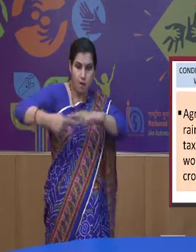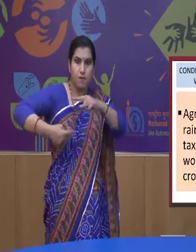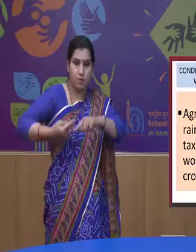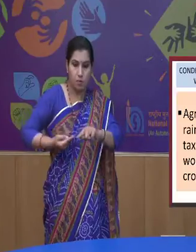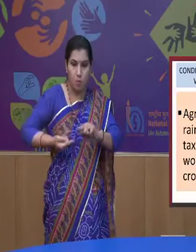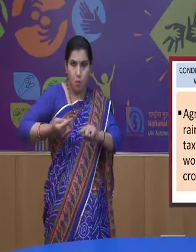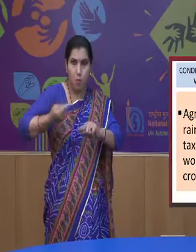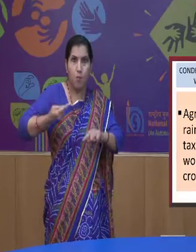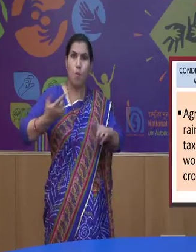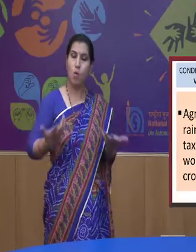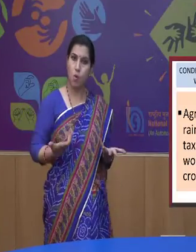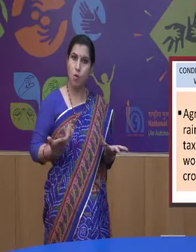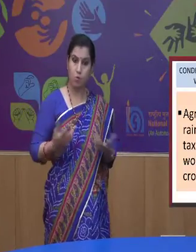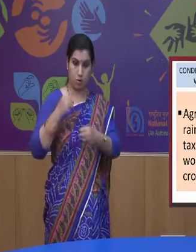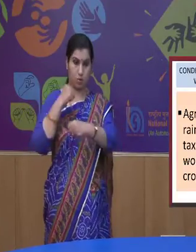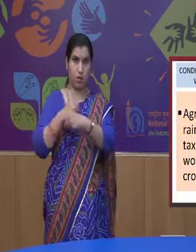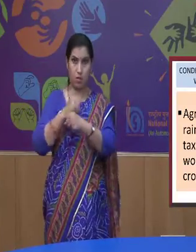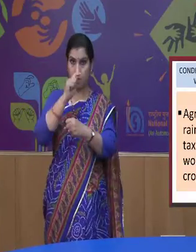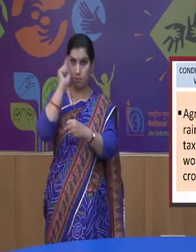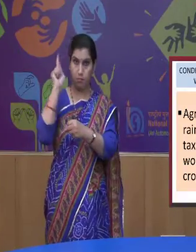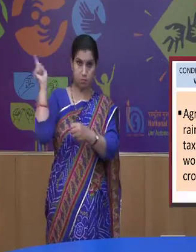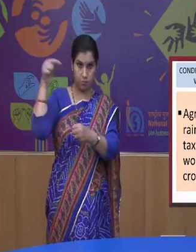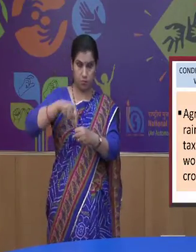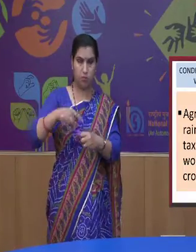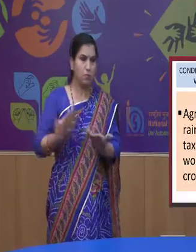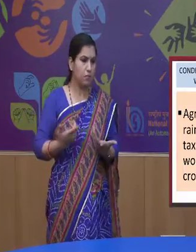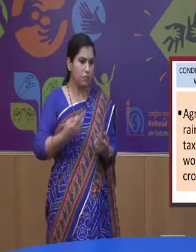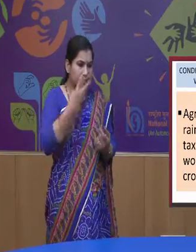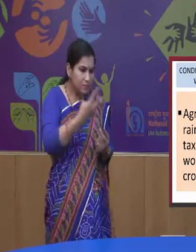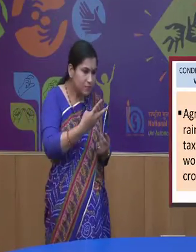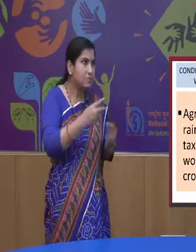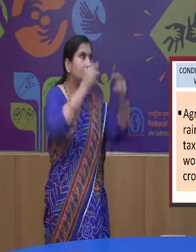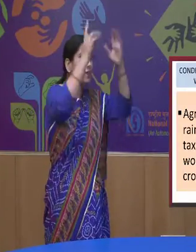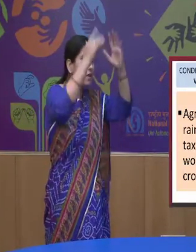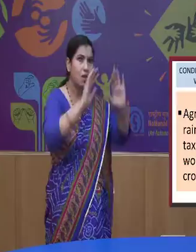by the government would not decrease,